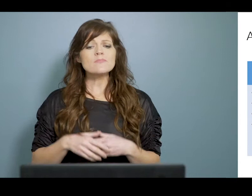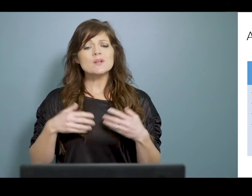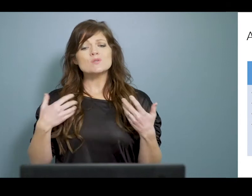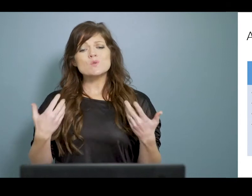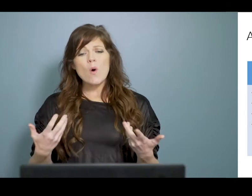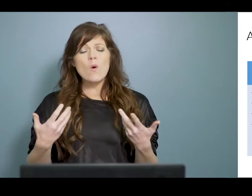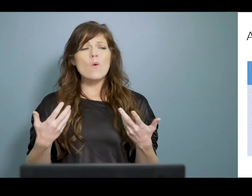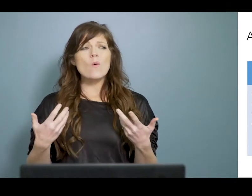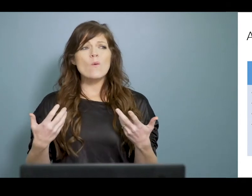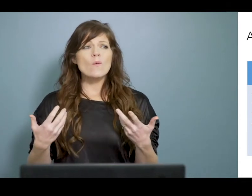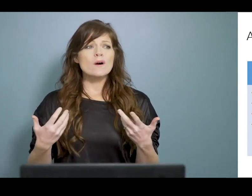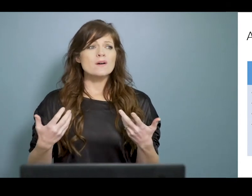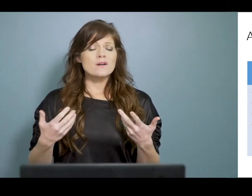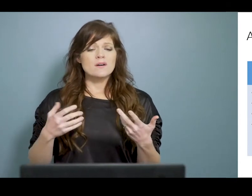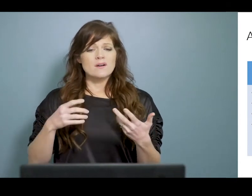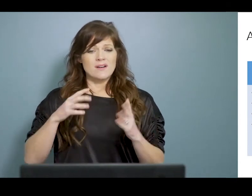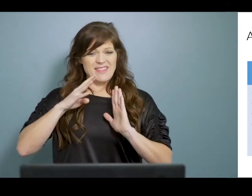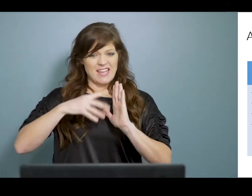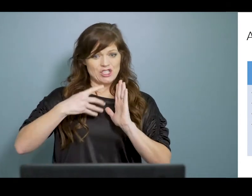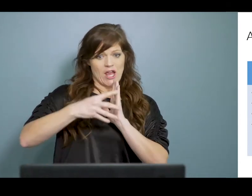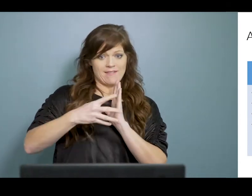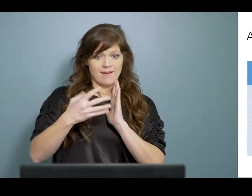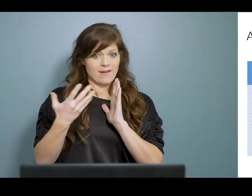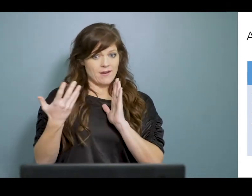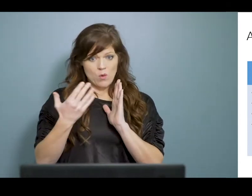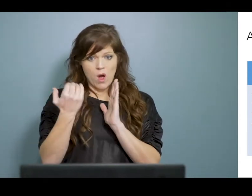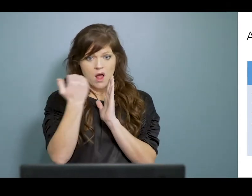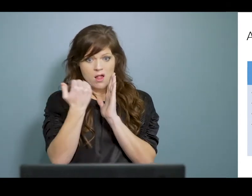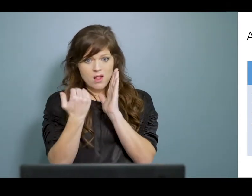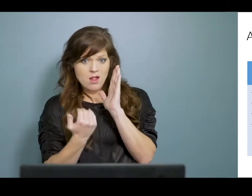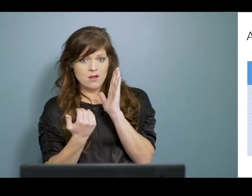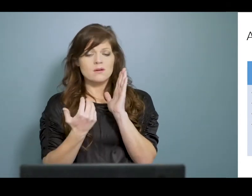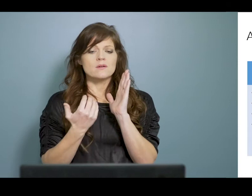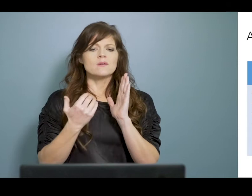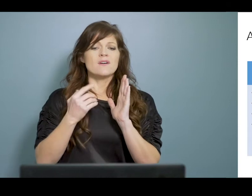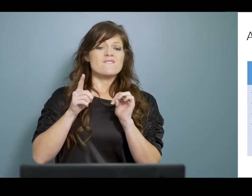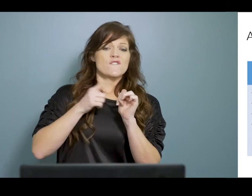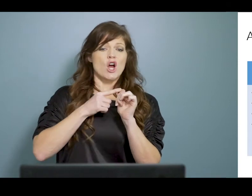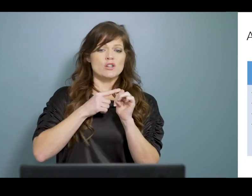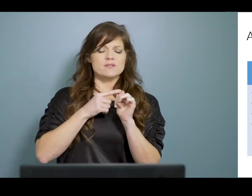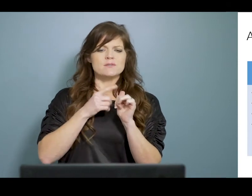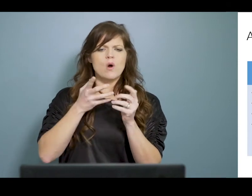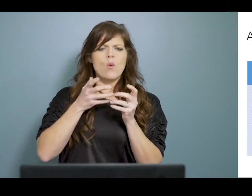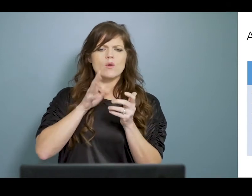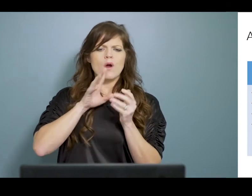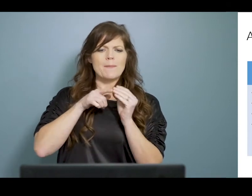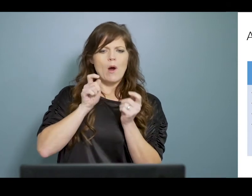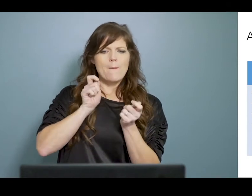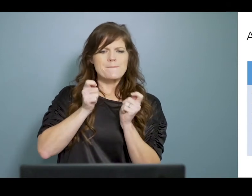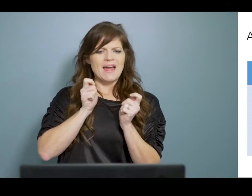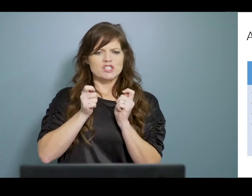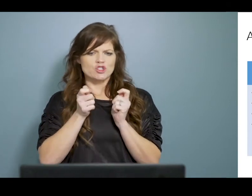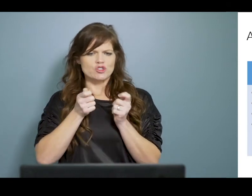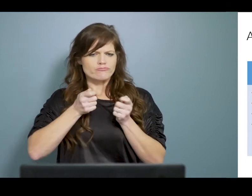quick overview of the agenda. We're going to talk a little bit about managing change, the emotional impact